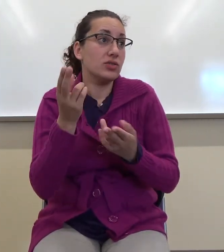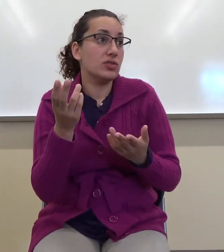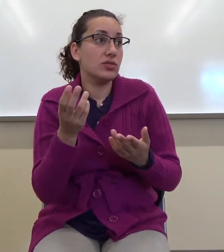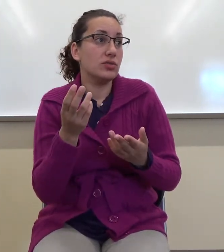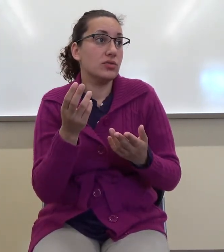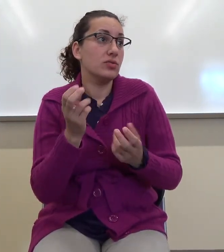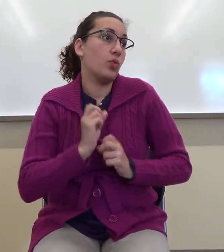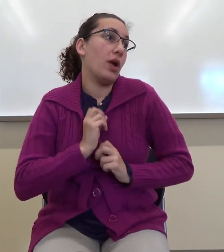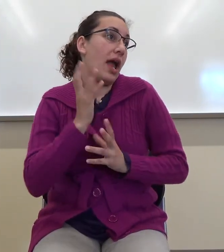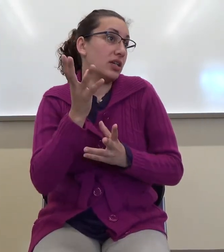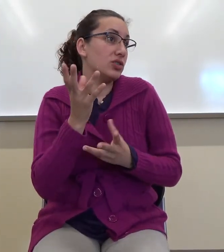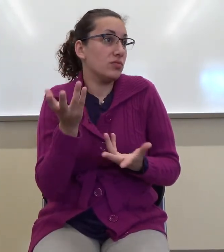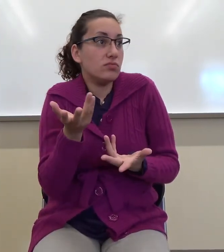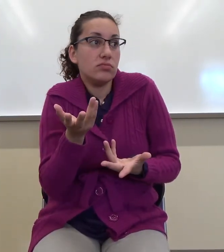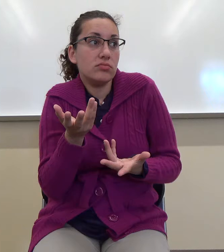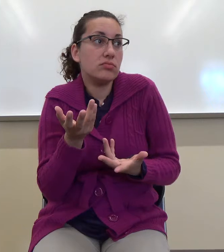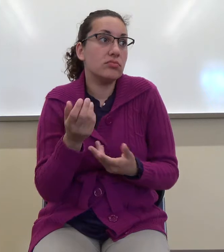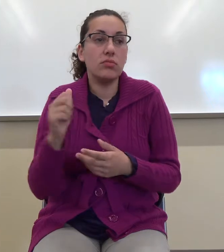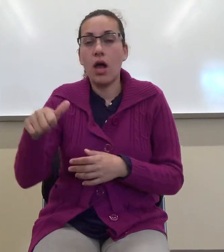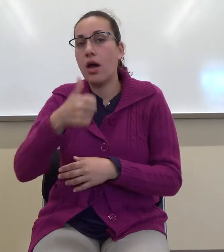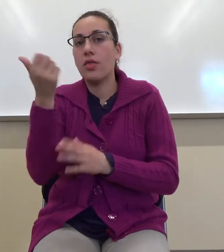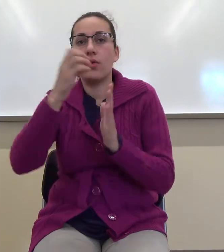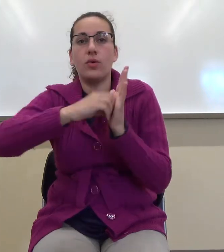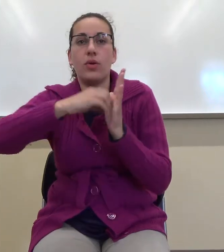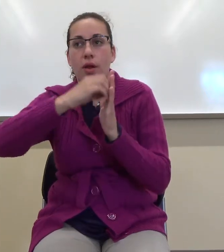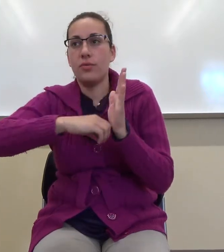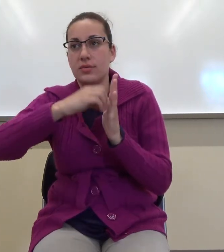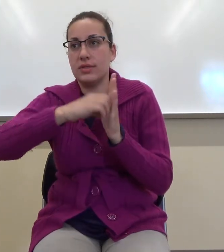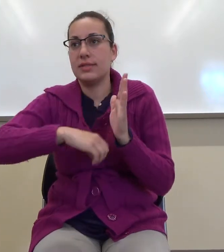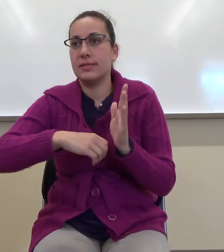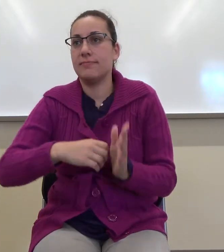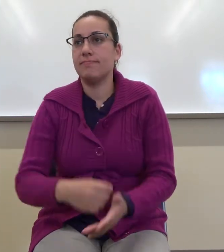okay? That's just the first